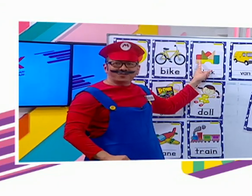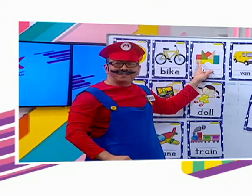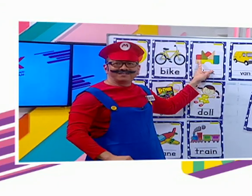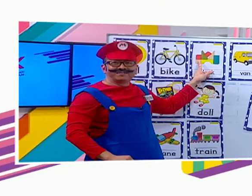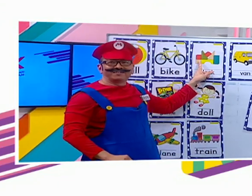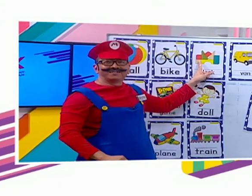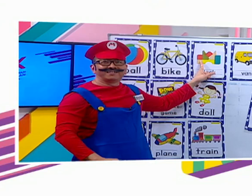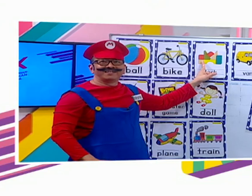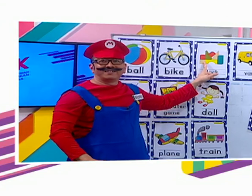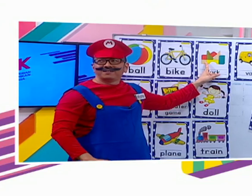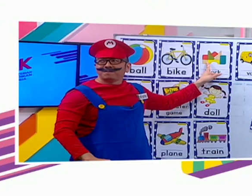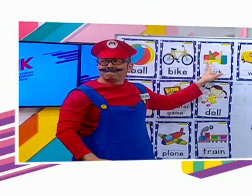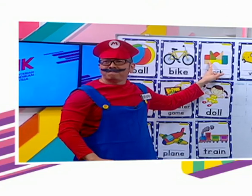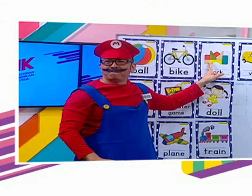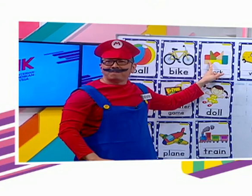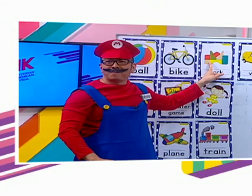This one.